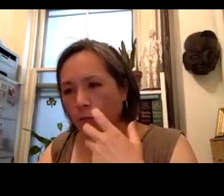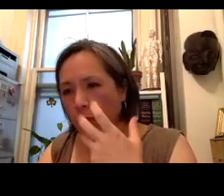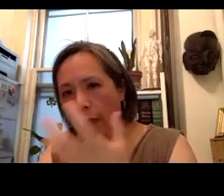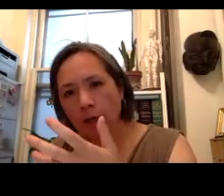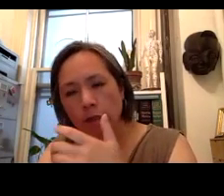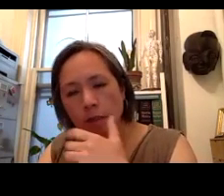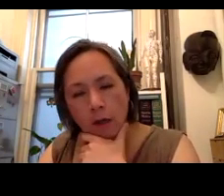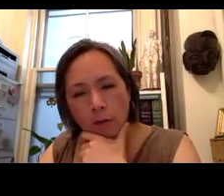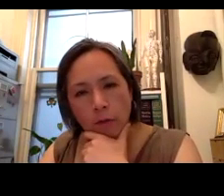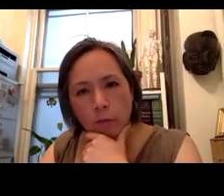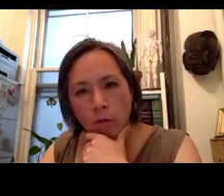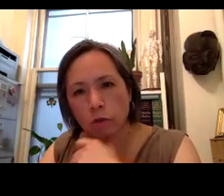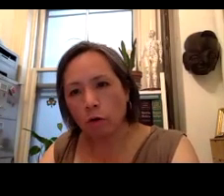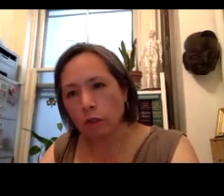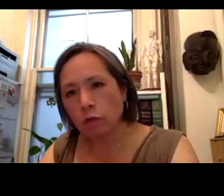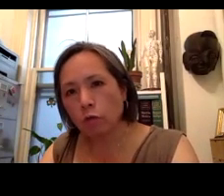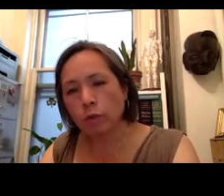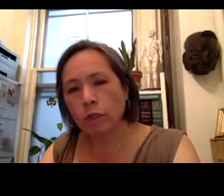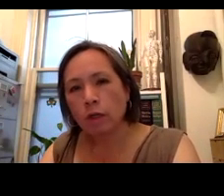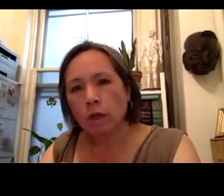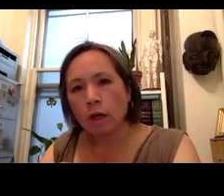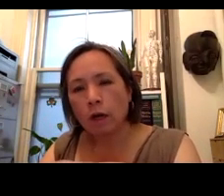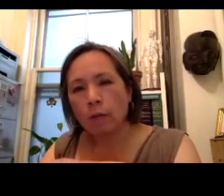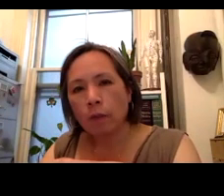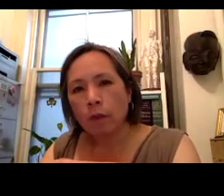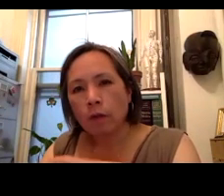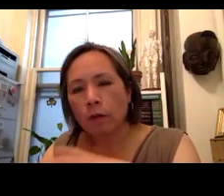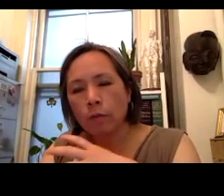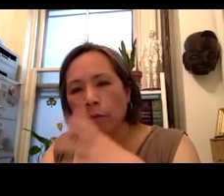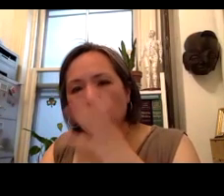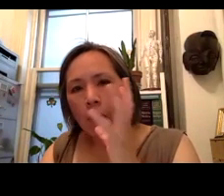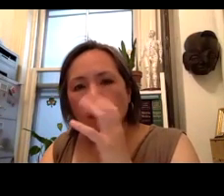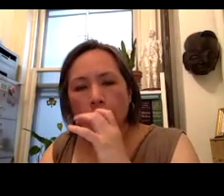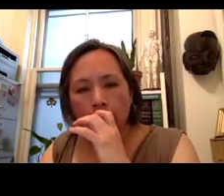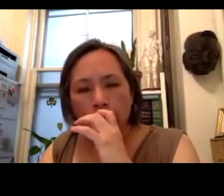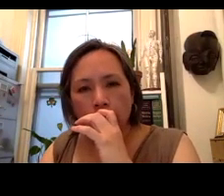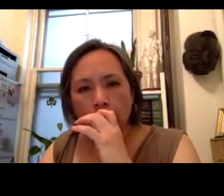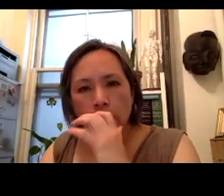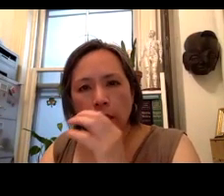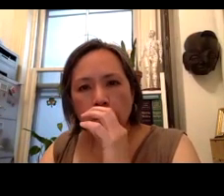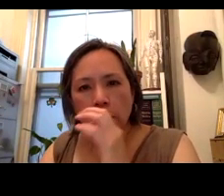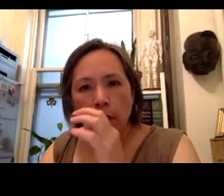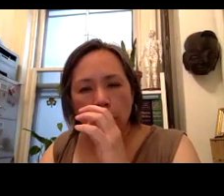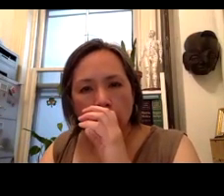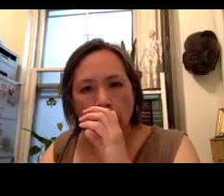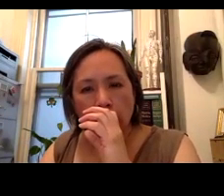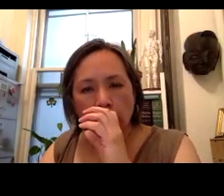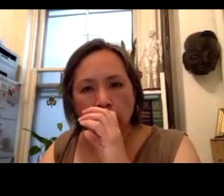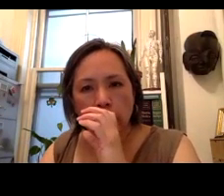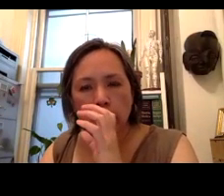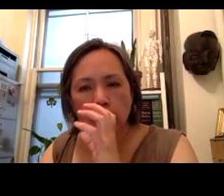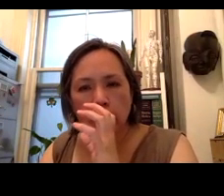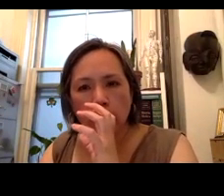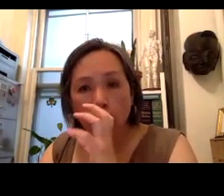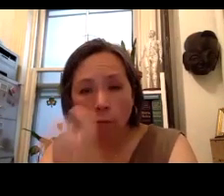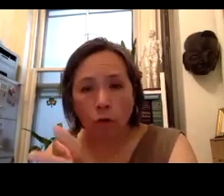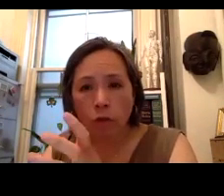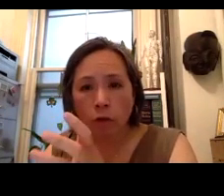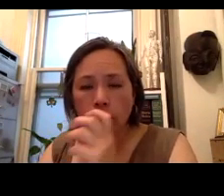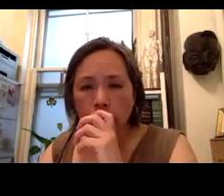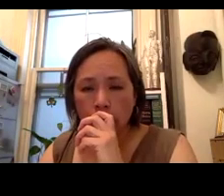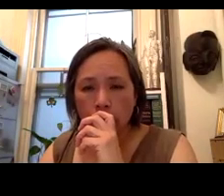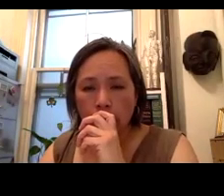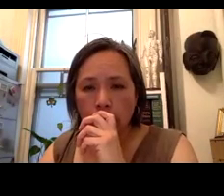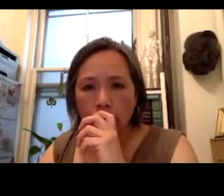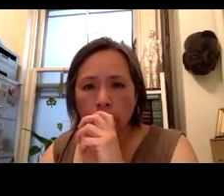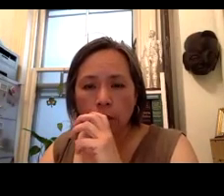on, flags within martial arts groups. But beyond that, it is not just a medical concept. Or